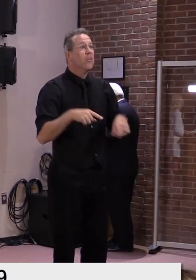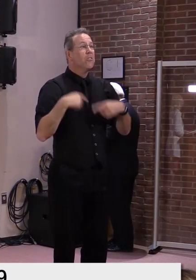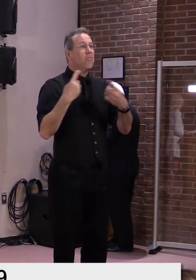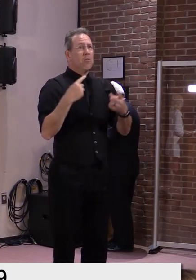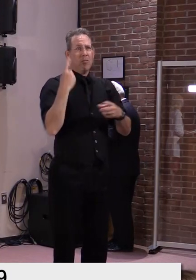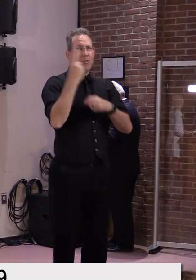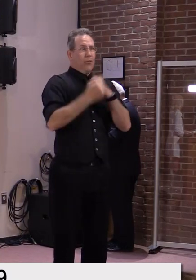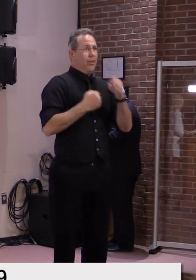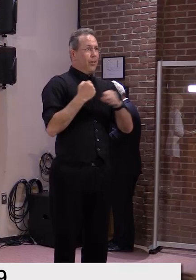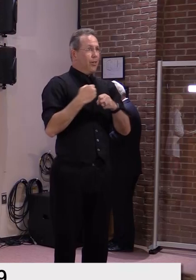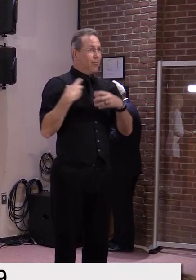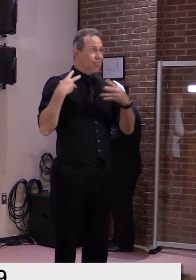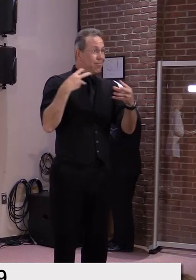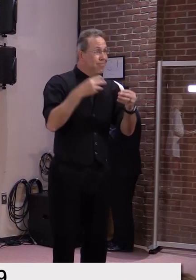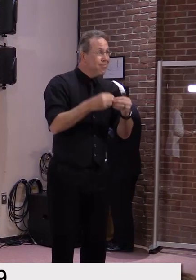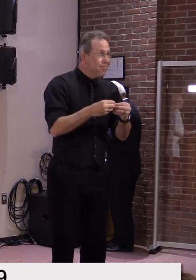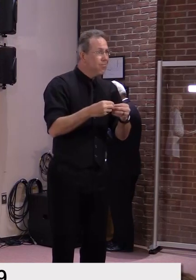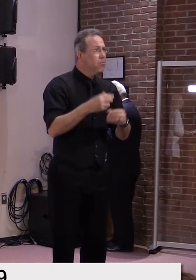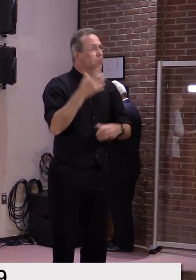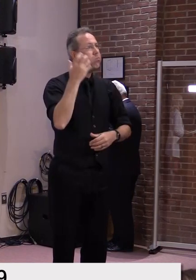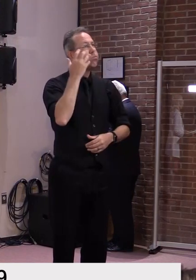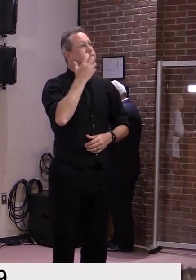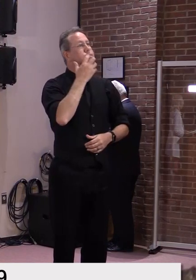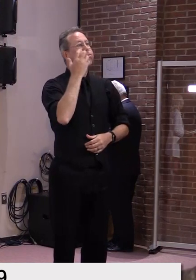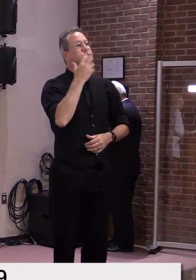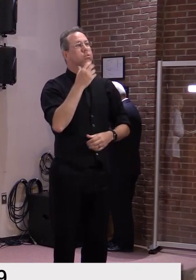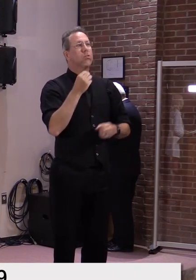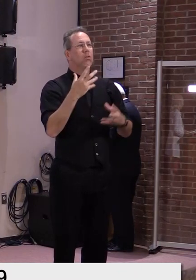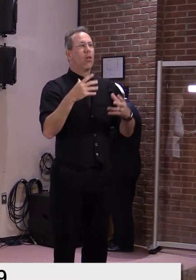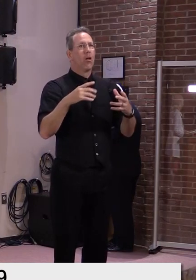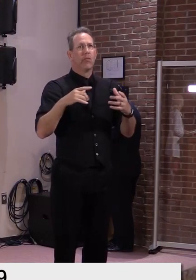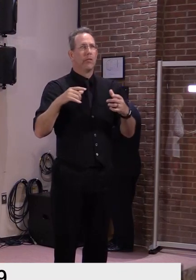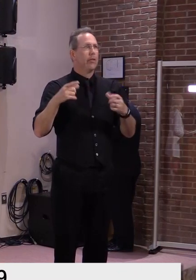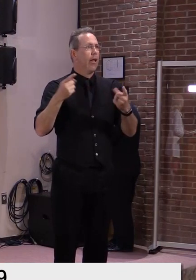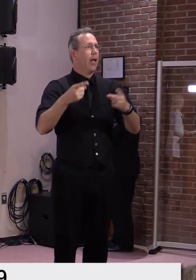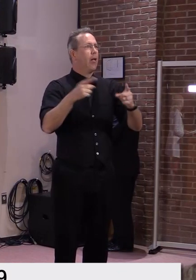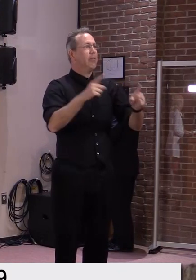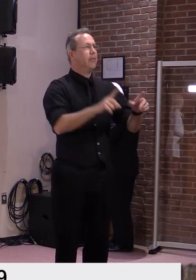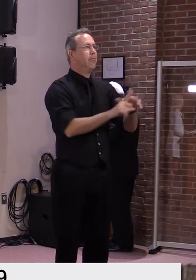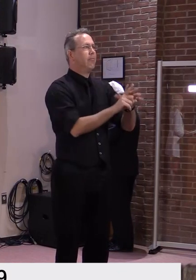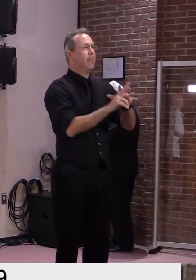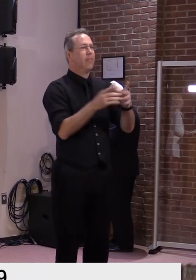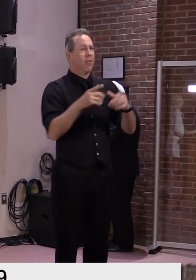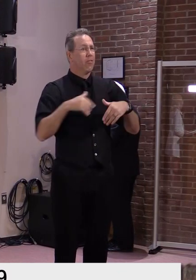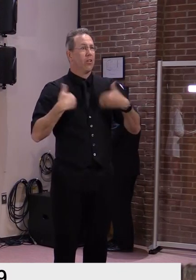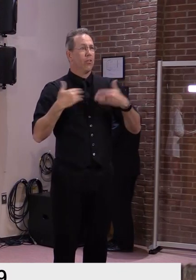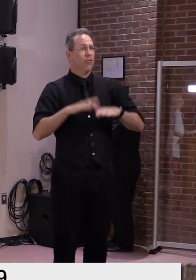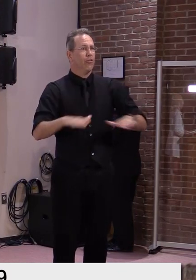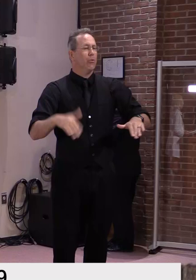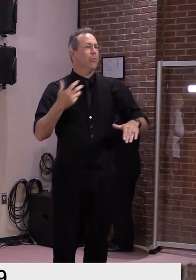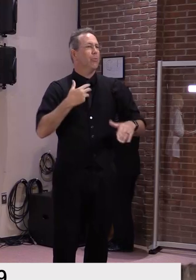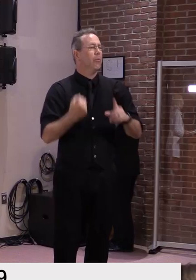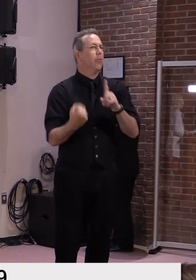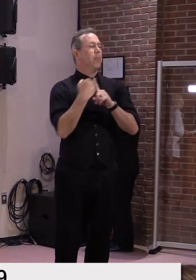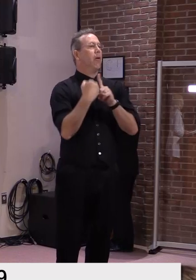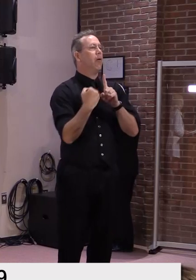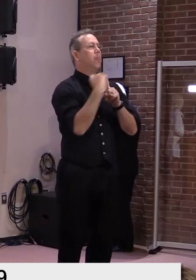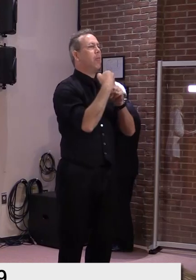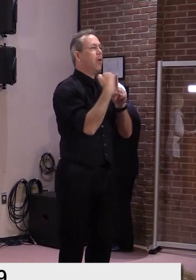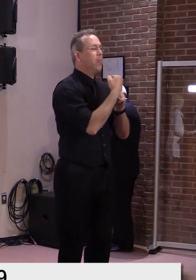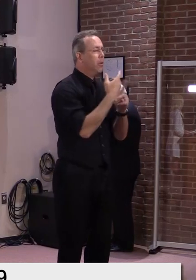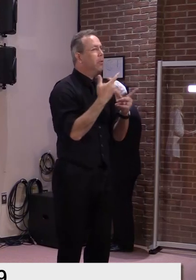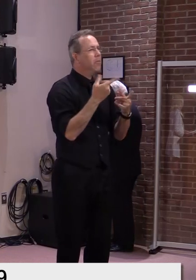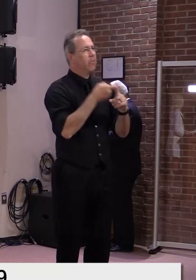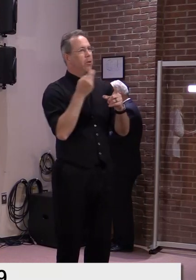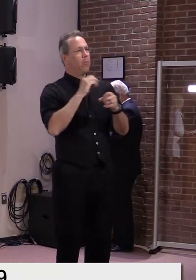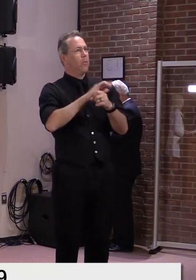on quite a journey together. We feel the impact that COVID-19 has had on all of us. We feel hope as we look forward